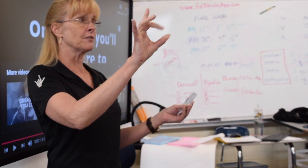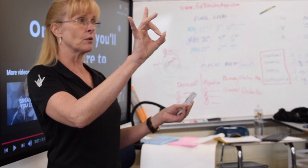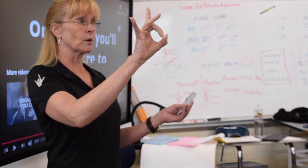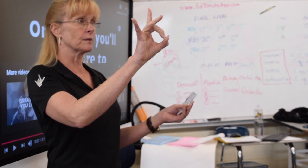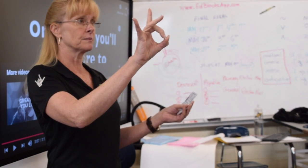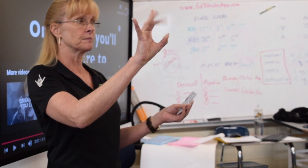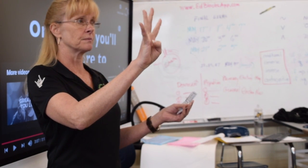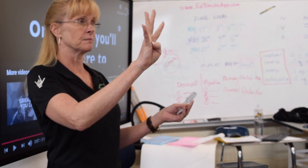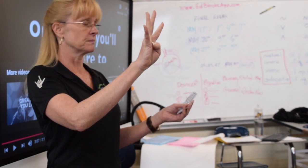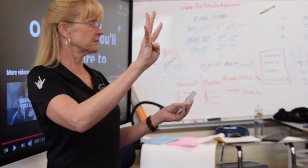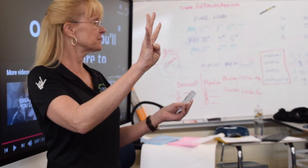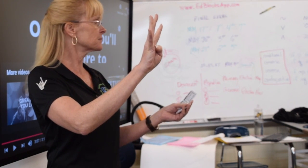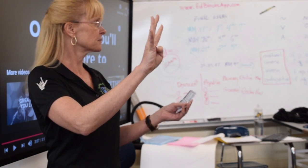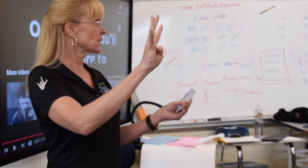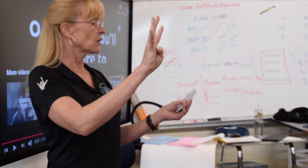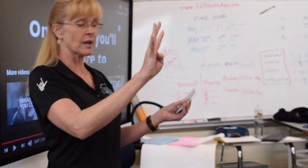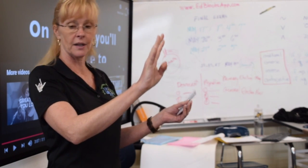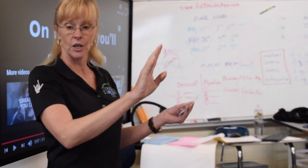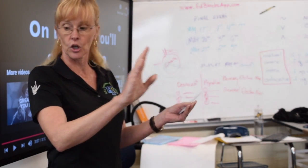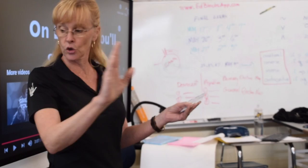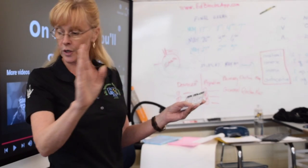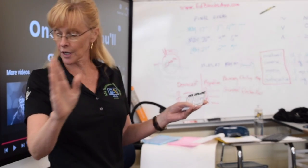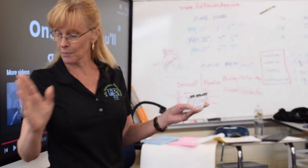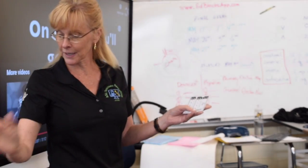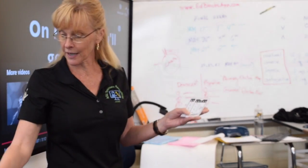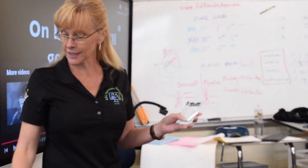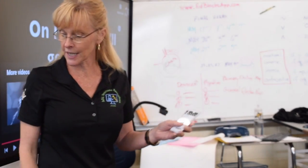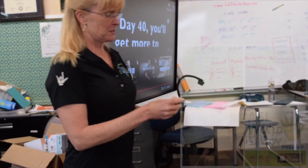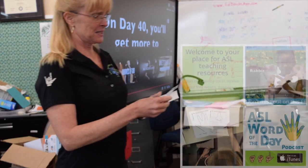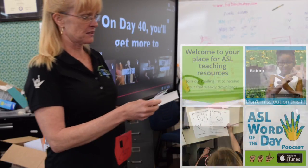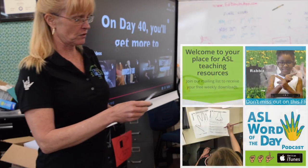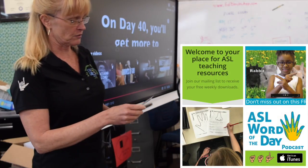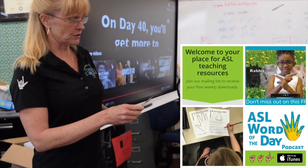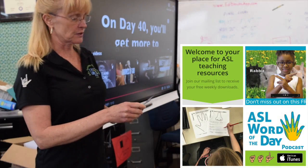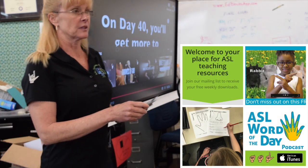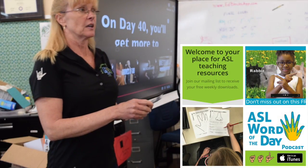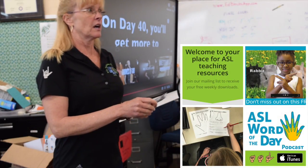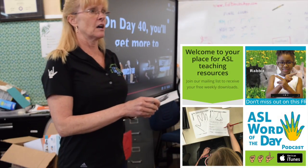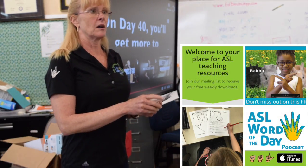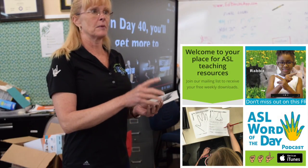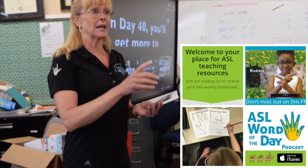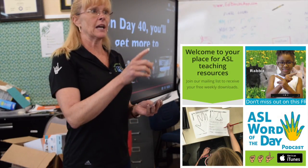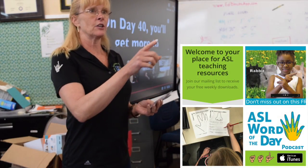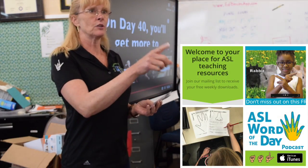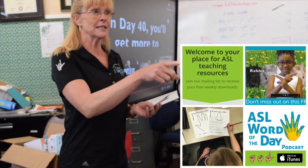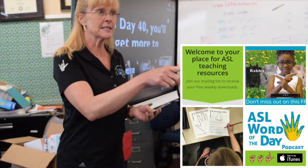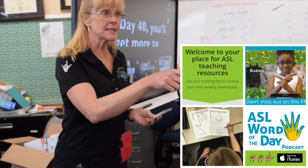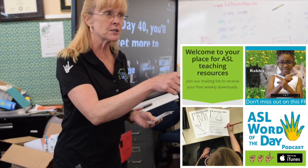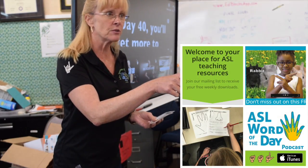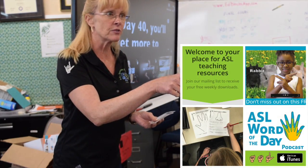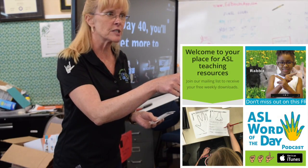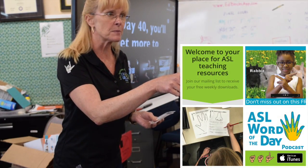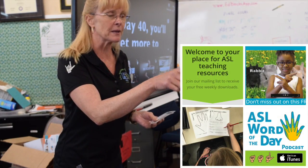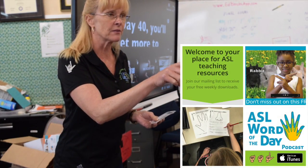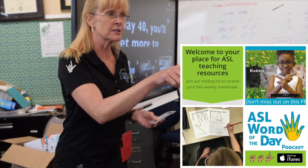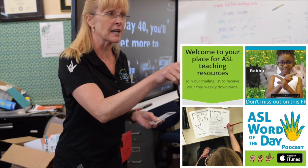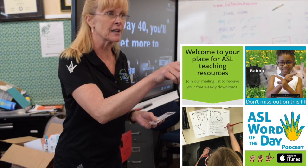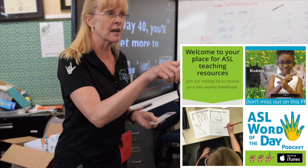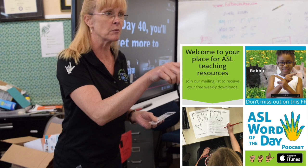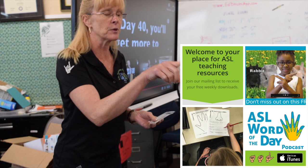84. Okay, you can come pick out a tab. It is over. And you need to see Sue Frisbee to help you with